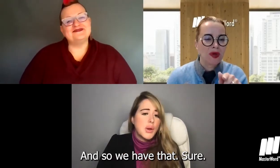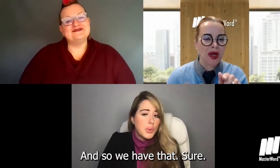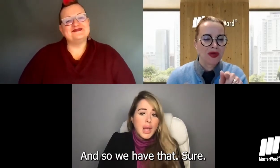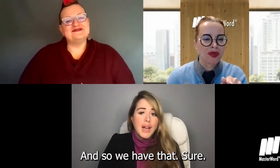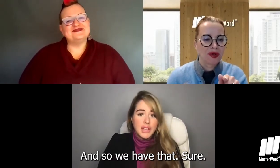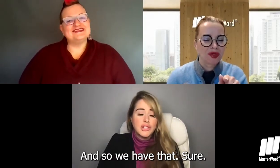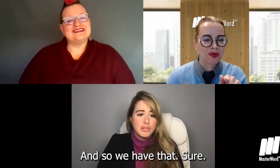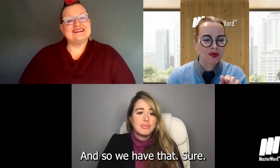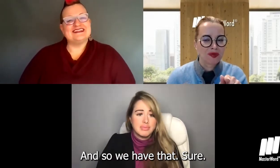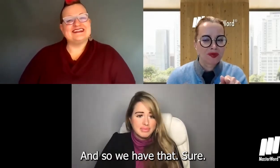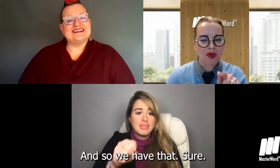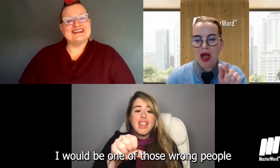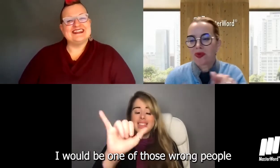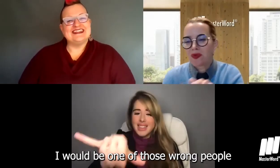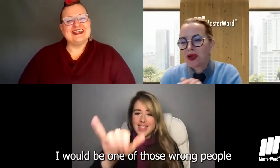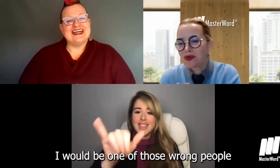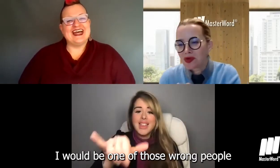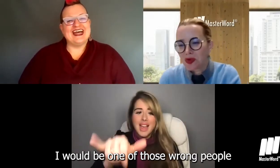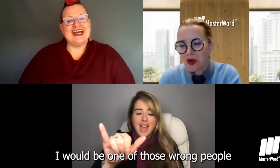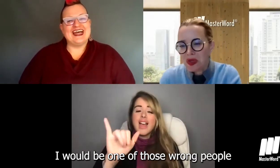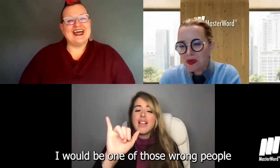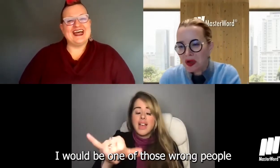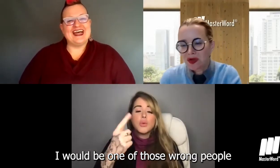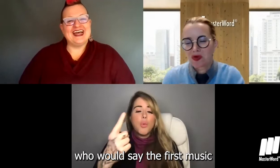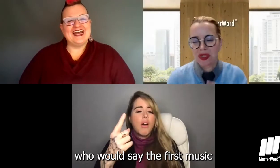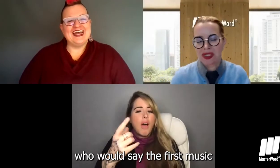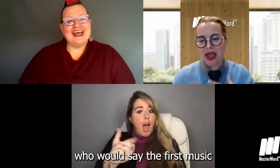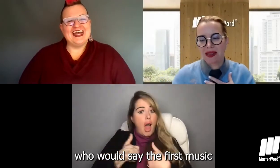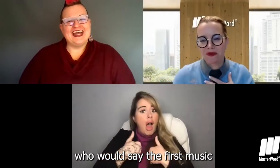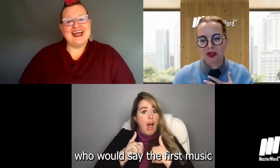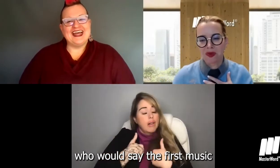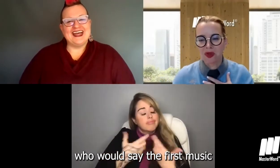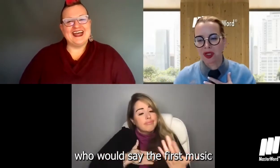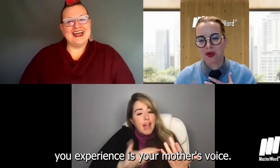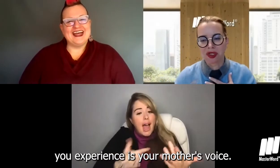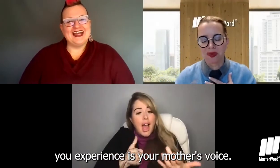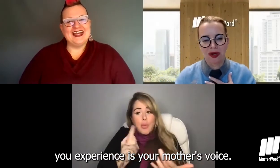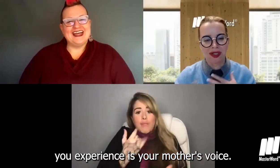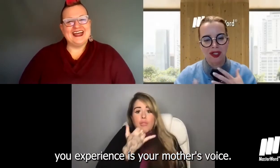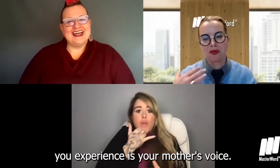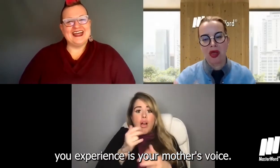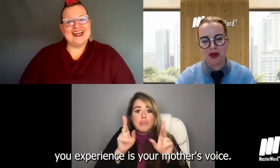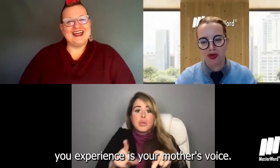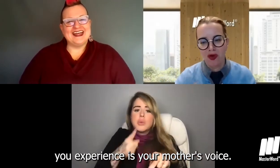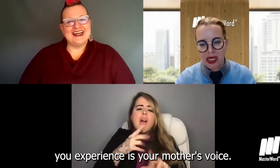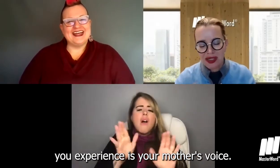be one of those wrong people who would say the first music you experience is your mother's voice.